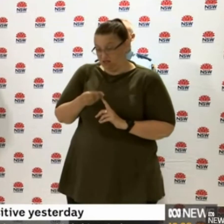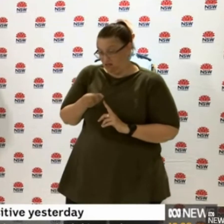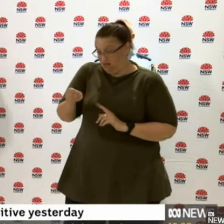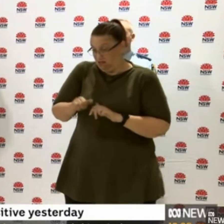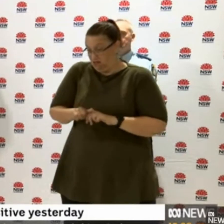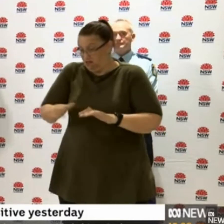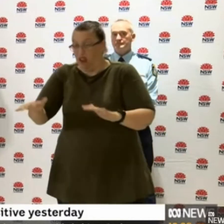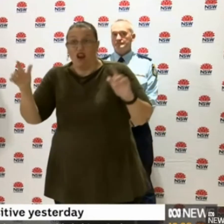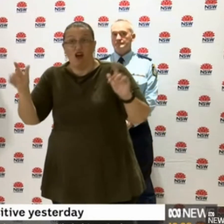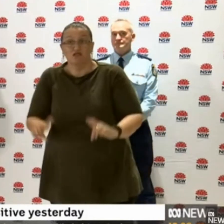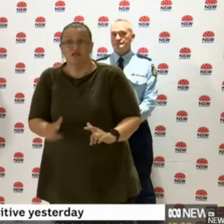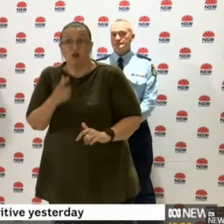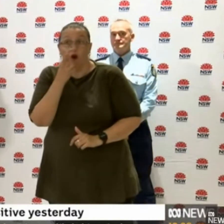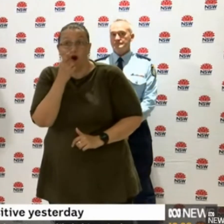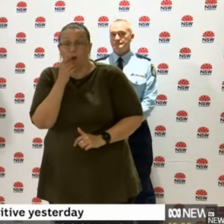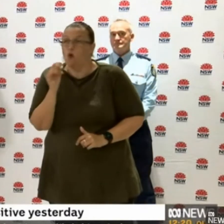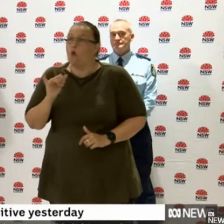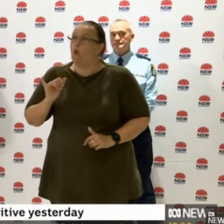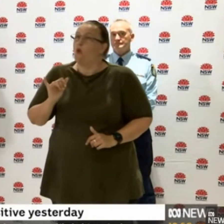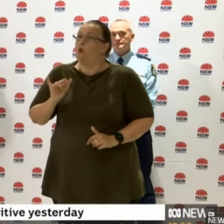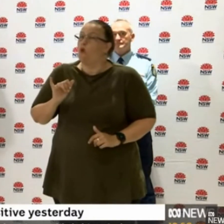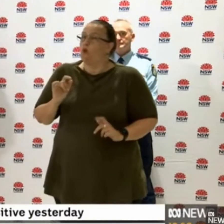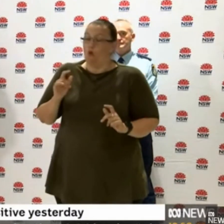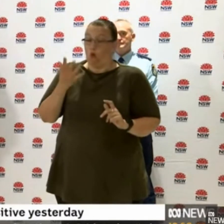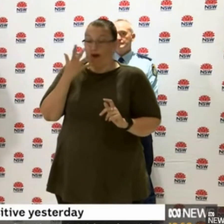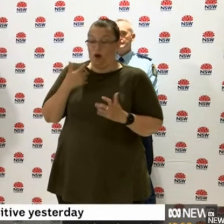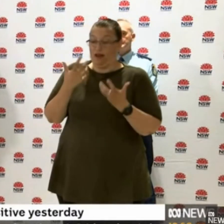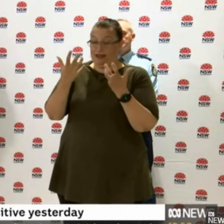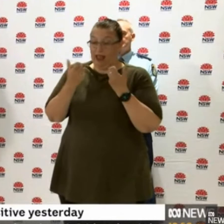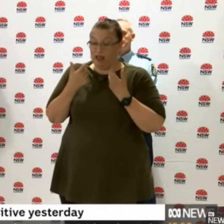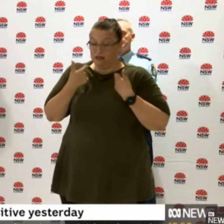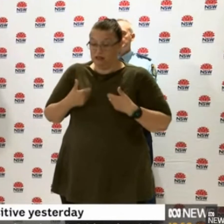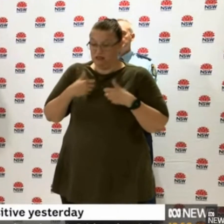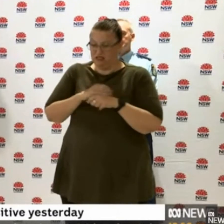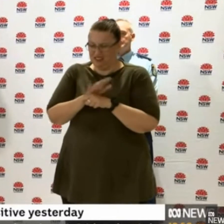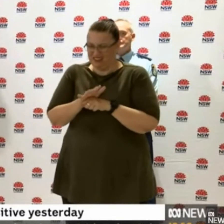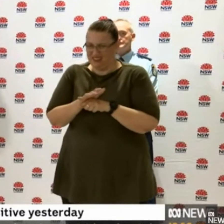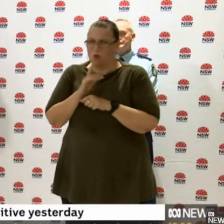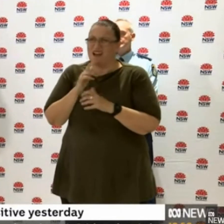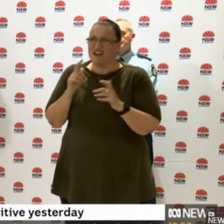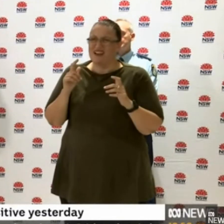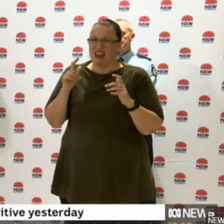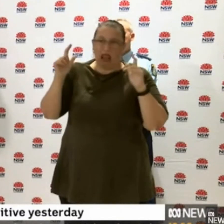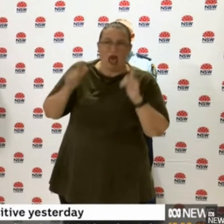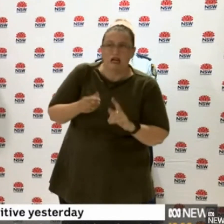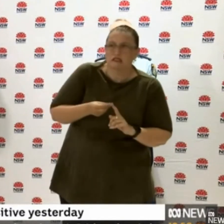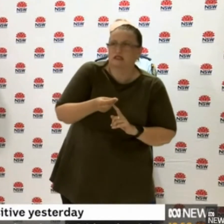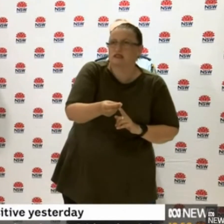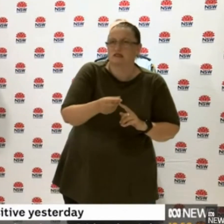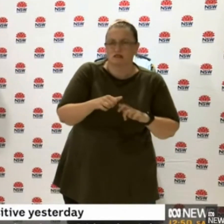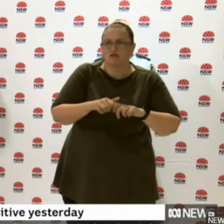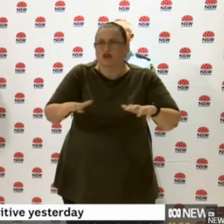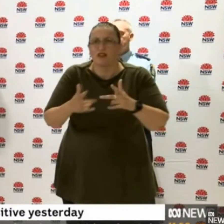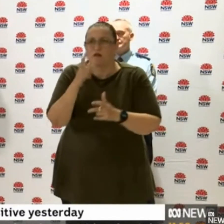virus? Is the virus that you potentially pass on anyway less if you hadn't been